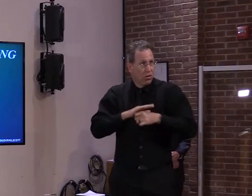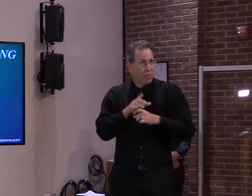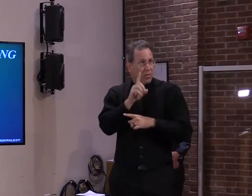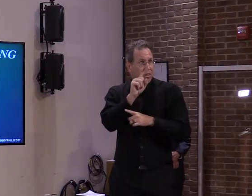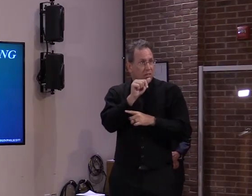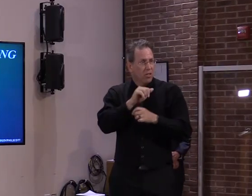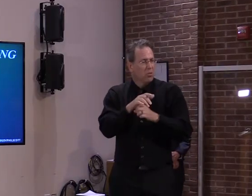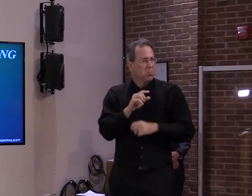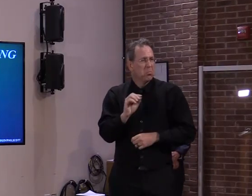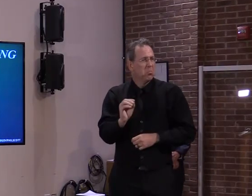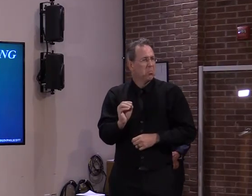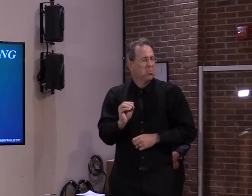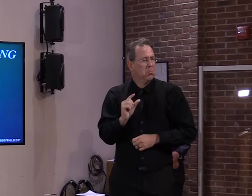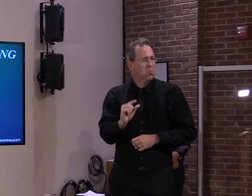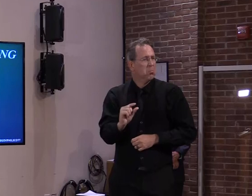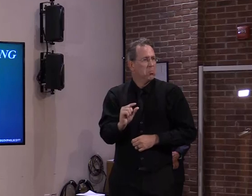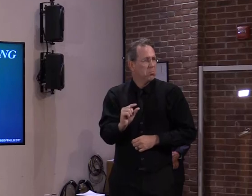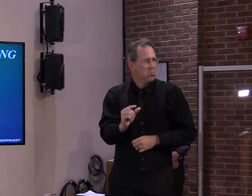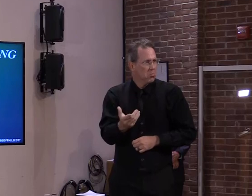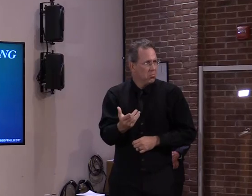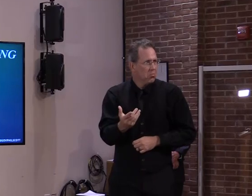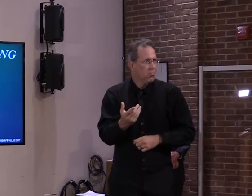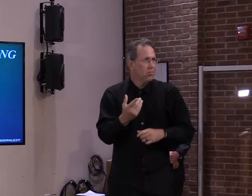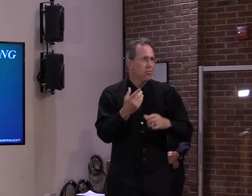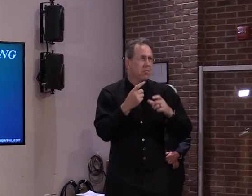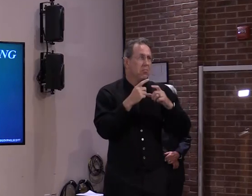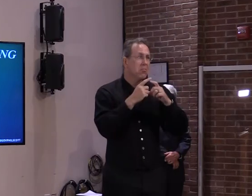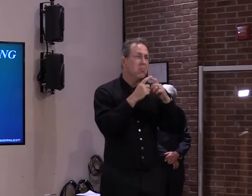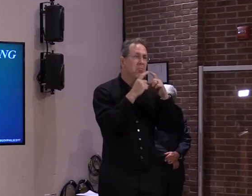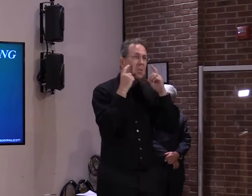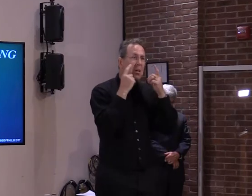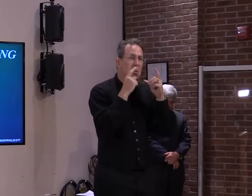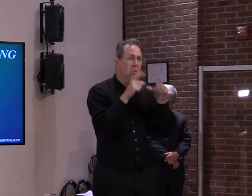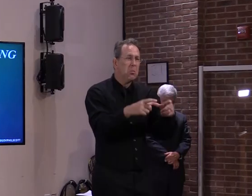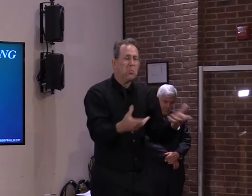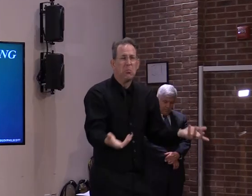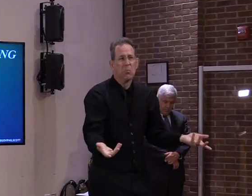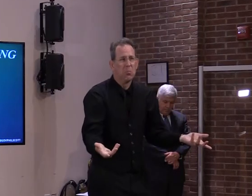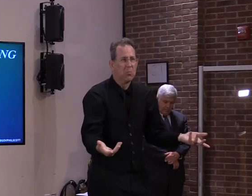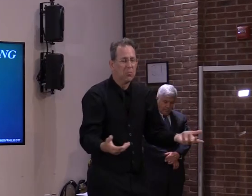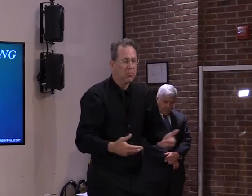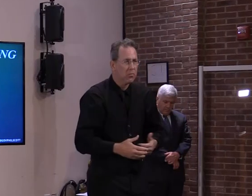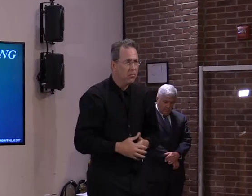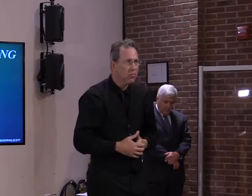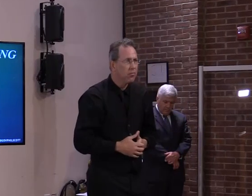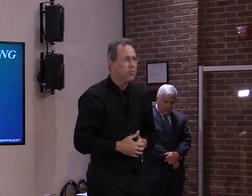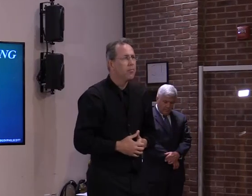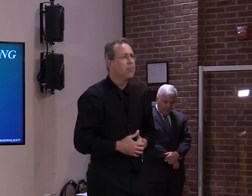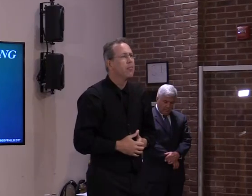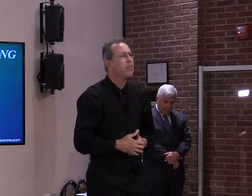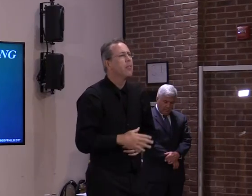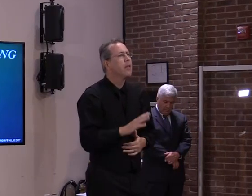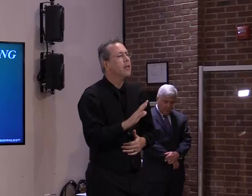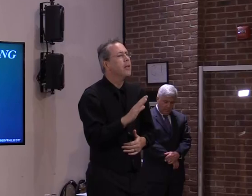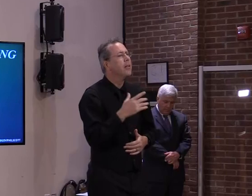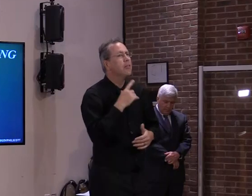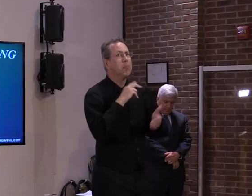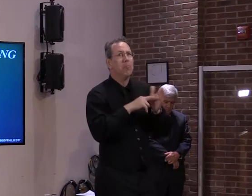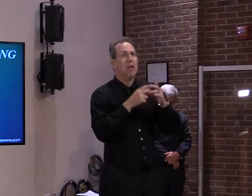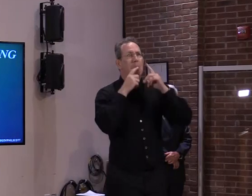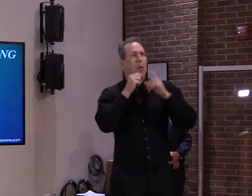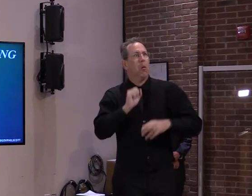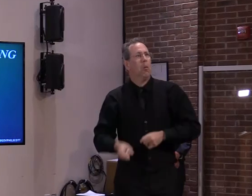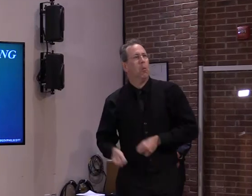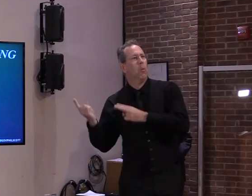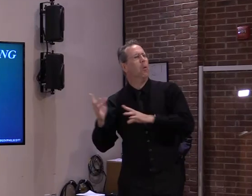to the experience and it's not needed at all. So I didn't say that that's effective today in